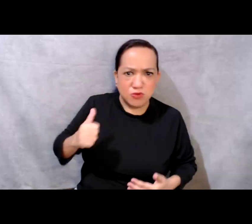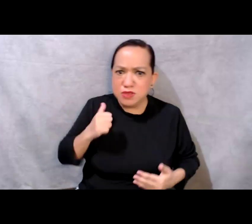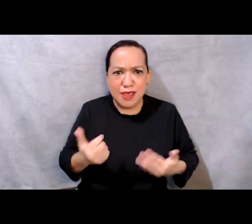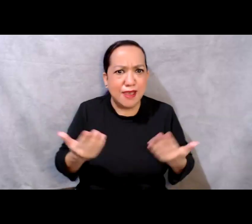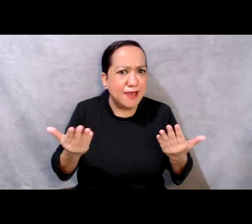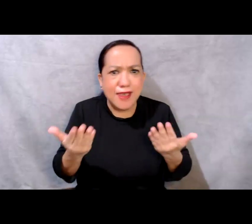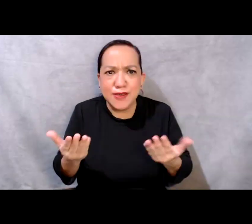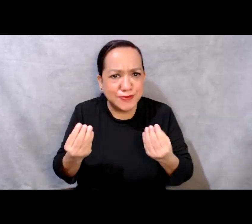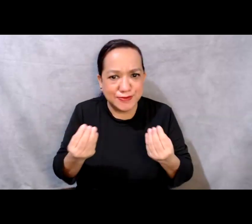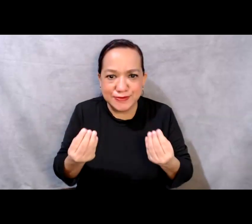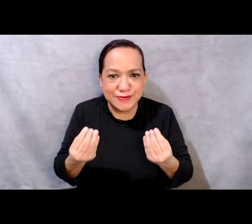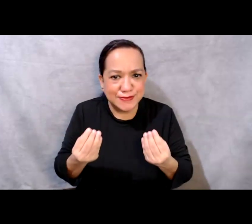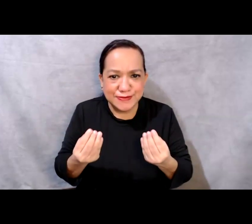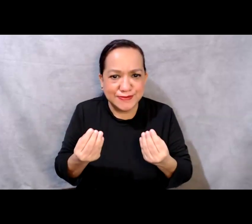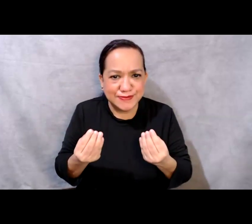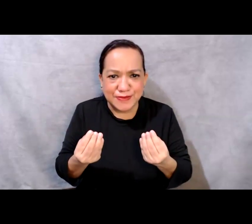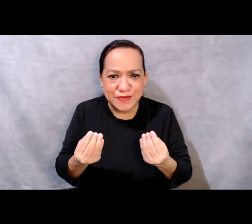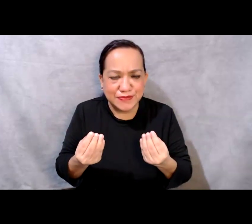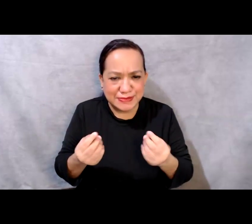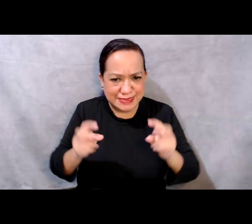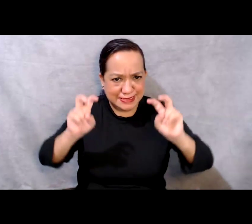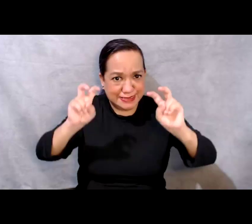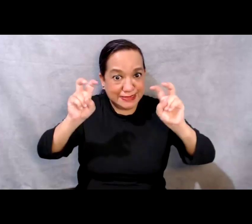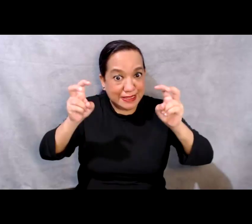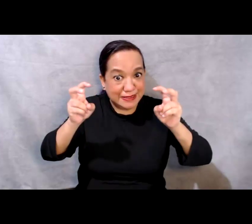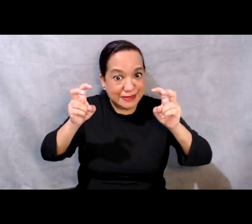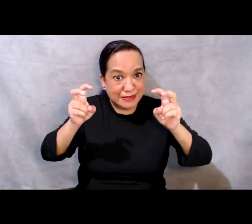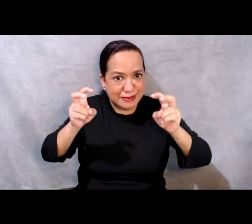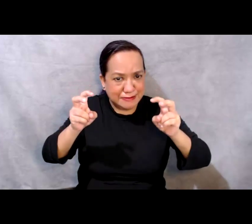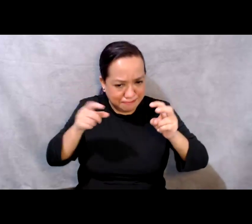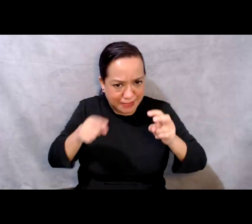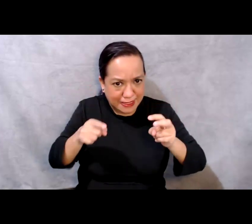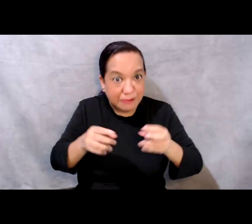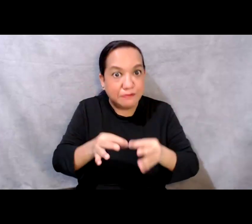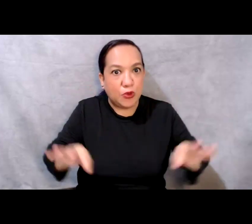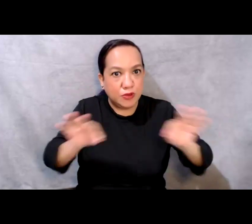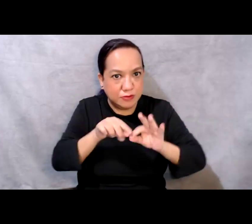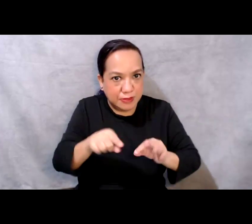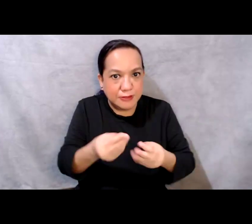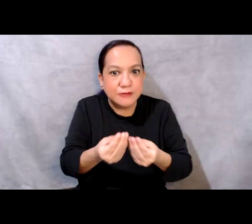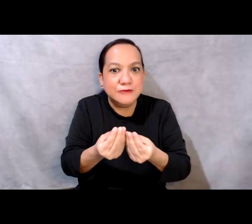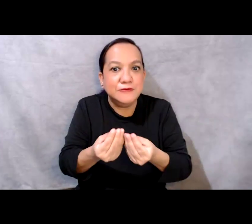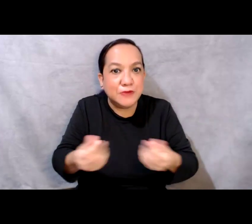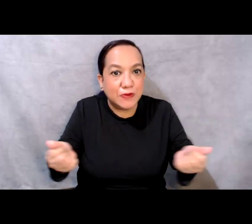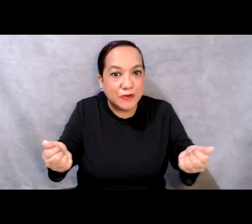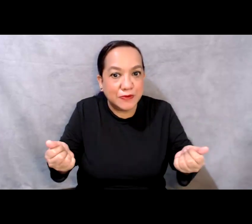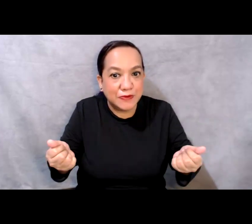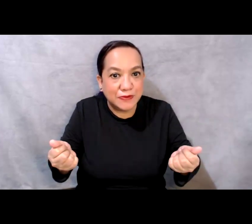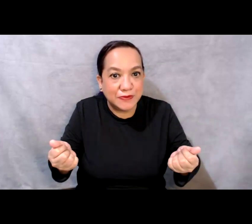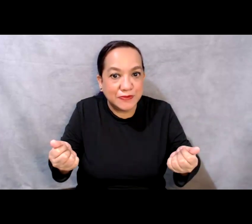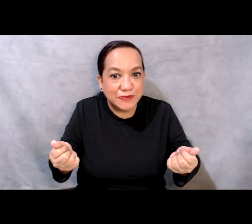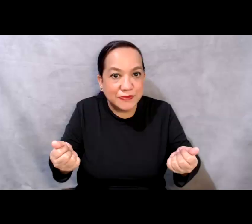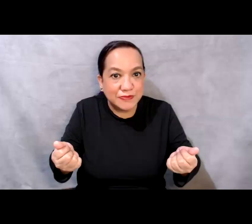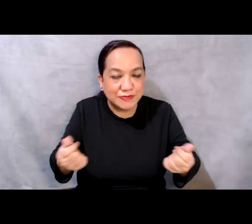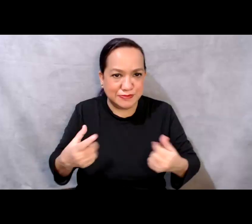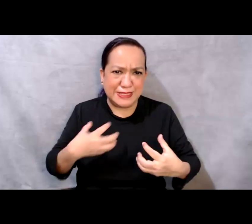minor issues that can be well sorted out by a grievance redress service or a project grievance